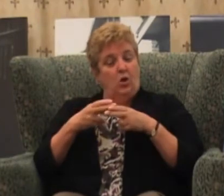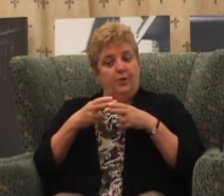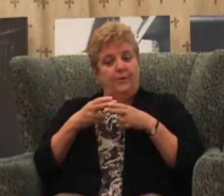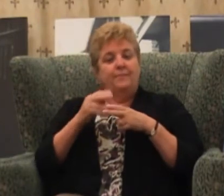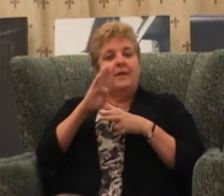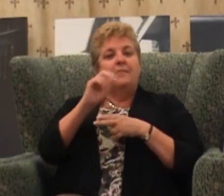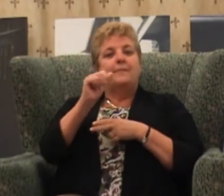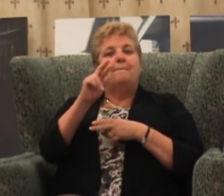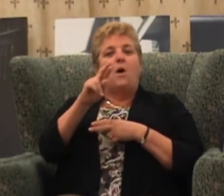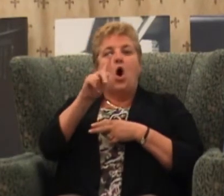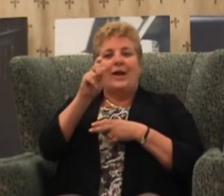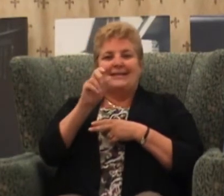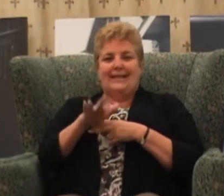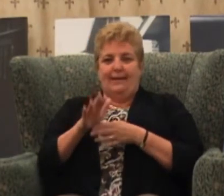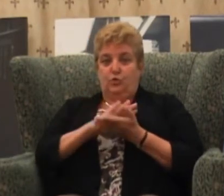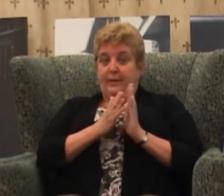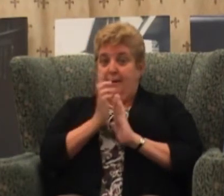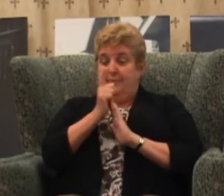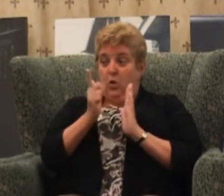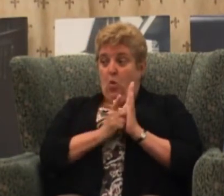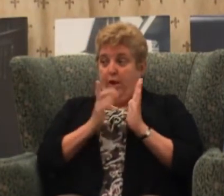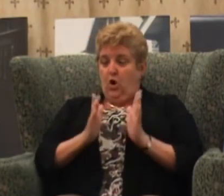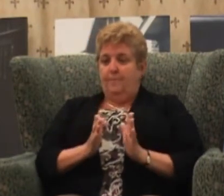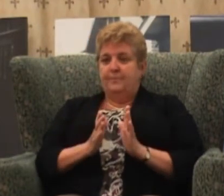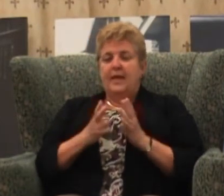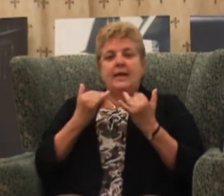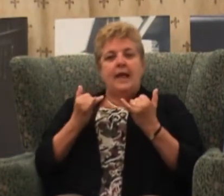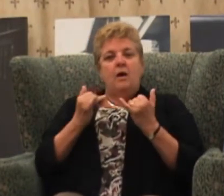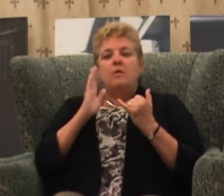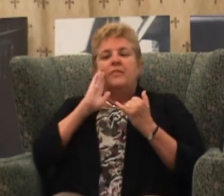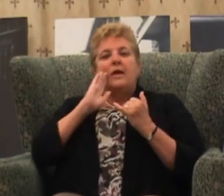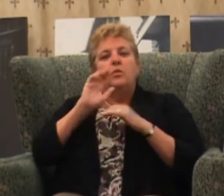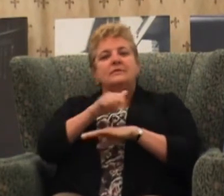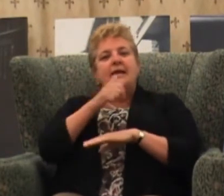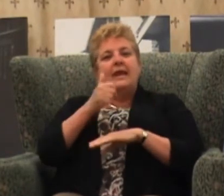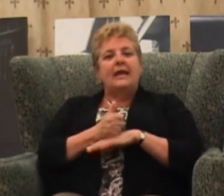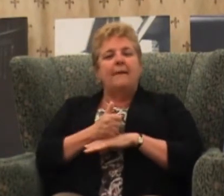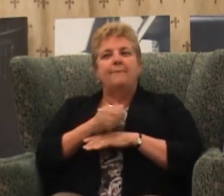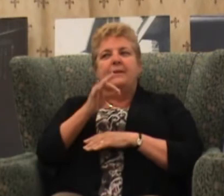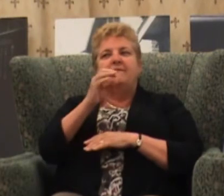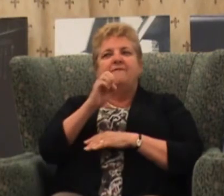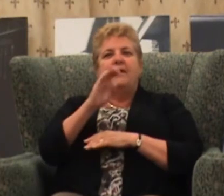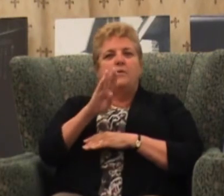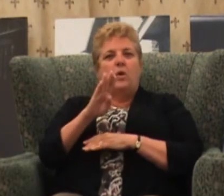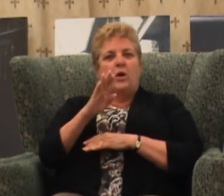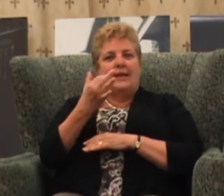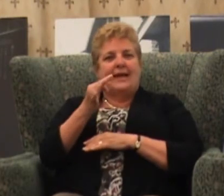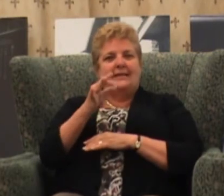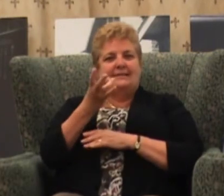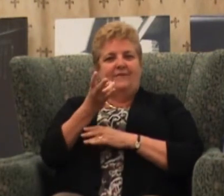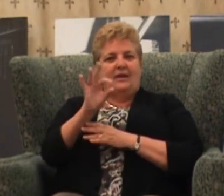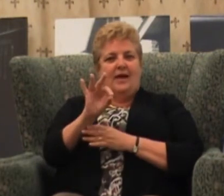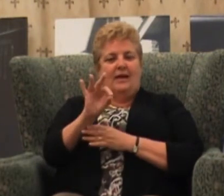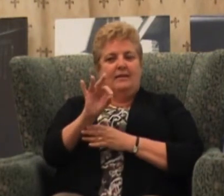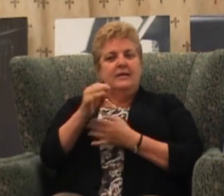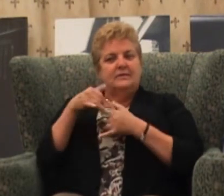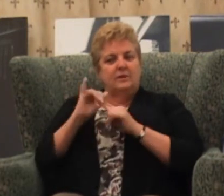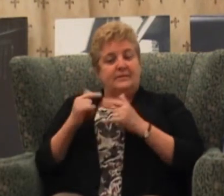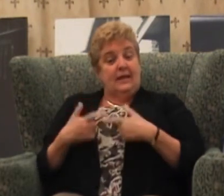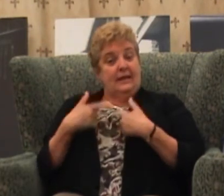exam. They're giving a bar exam in February of '79, and I'm still in San Francisco because I want to walk